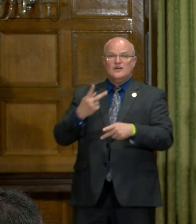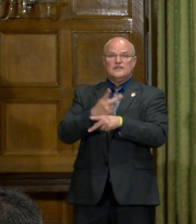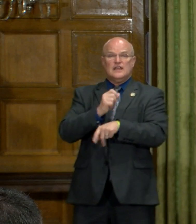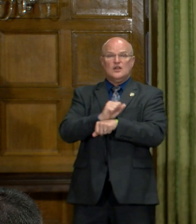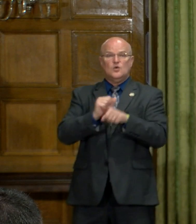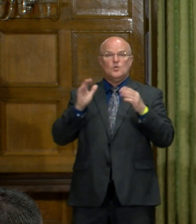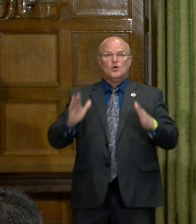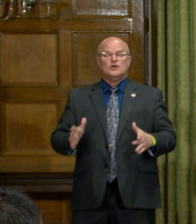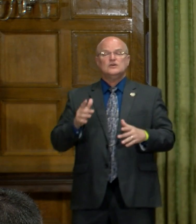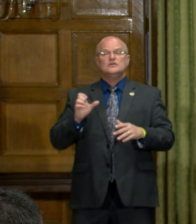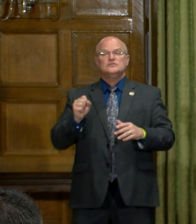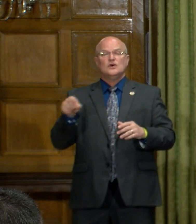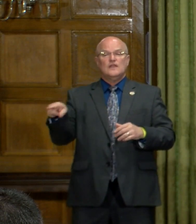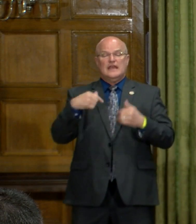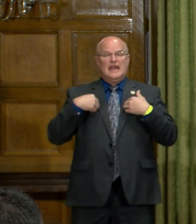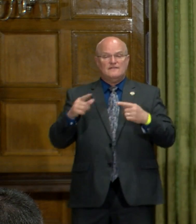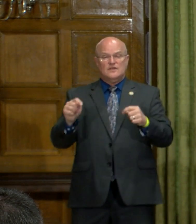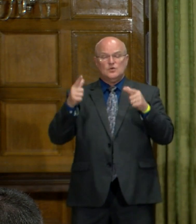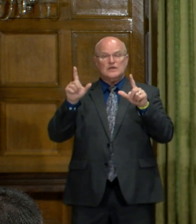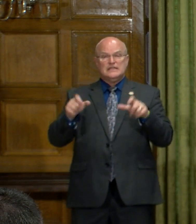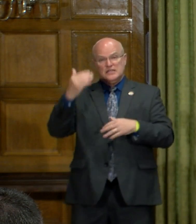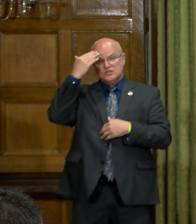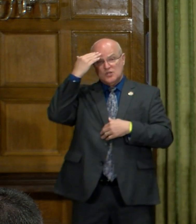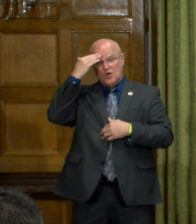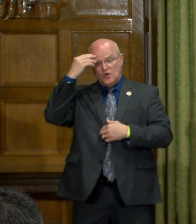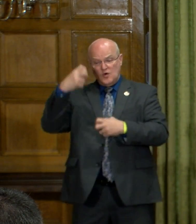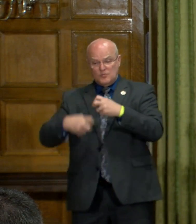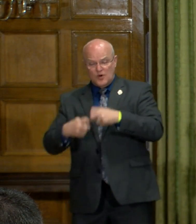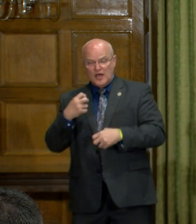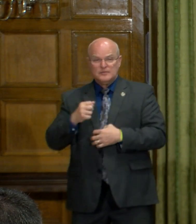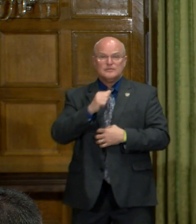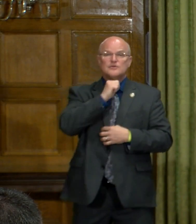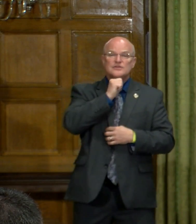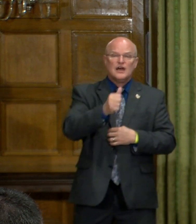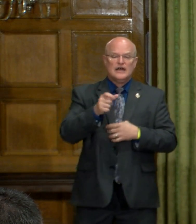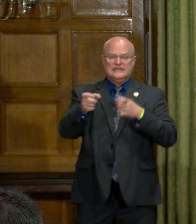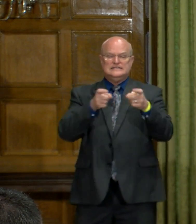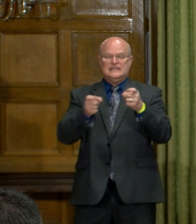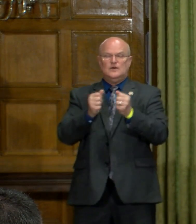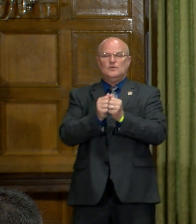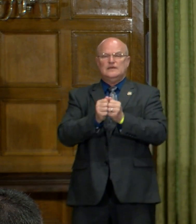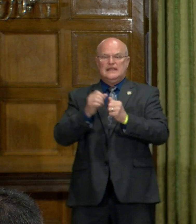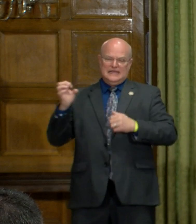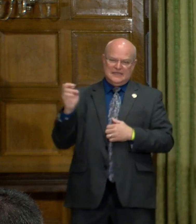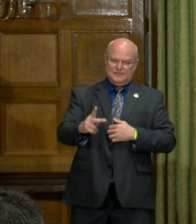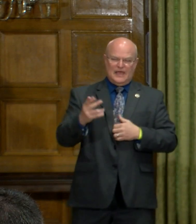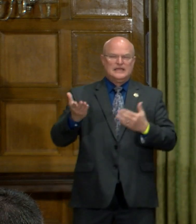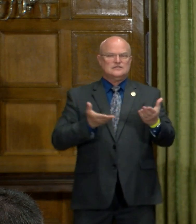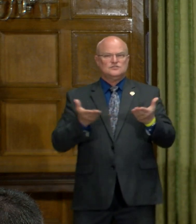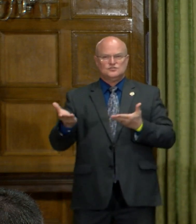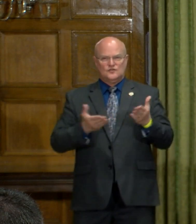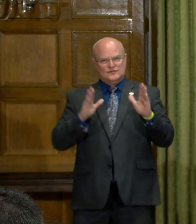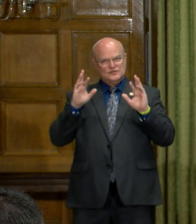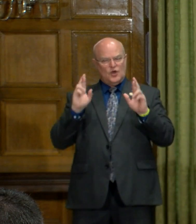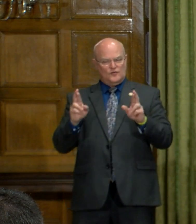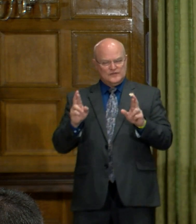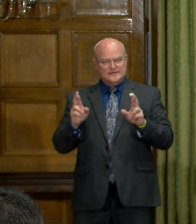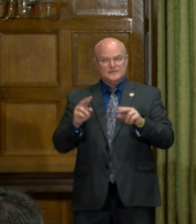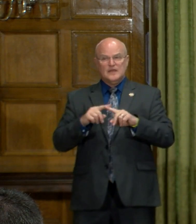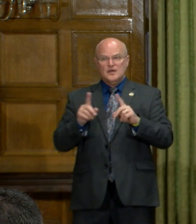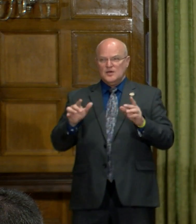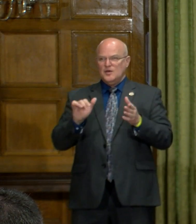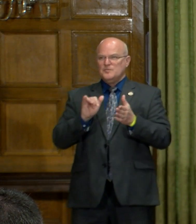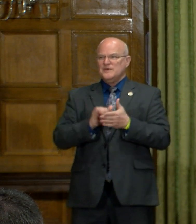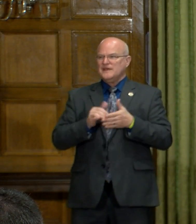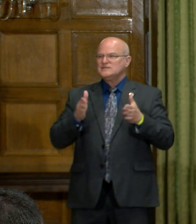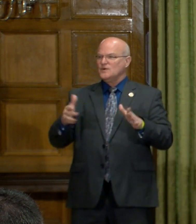so they can have a quick test, know whether they've got an issue, have it dealt with, and get back in service, hopefully. But